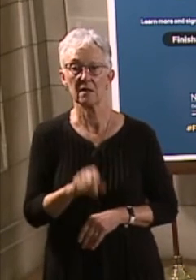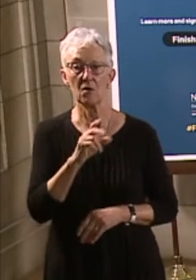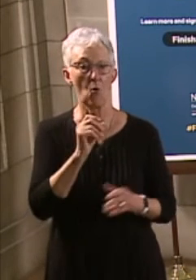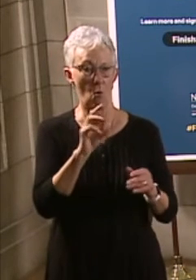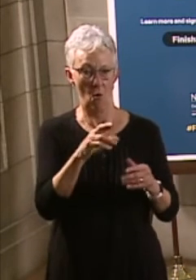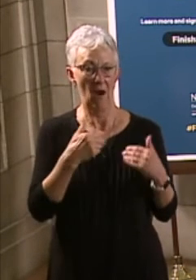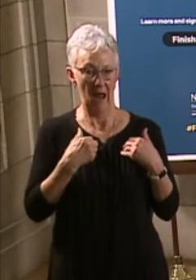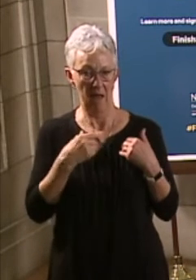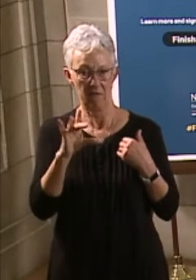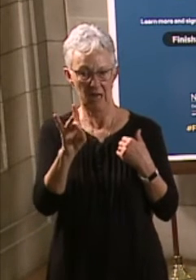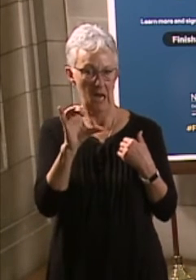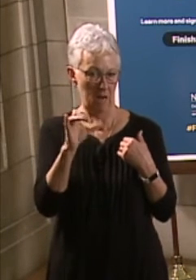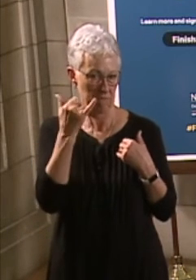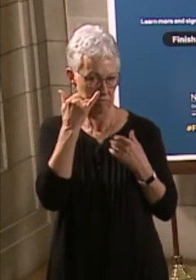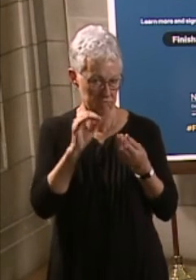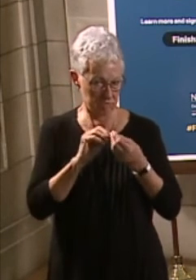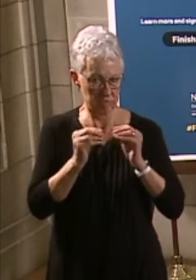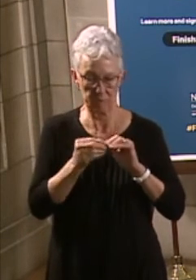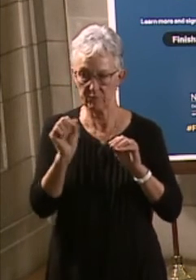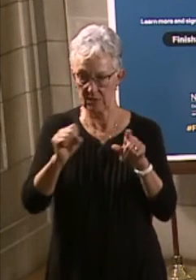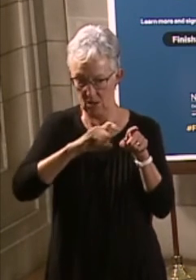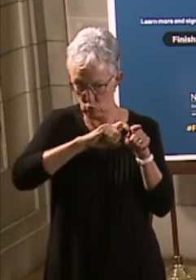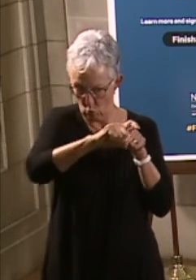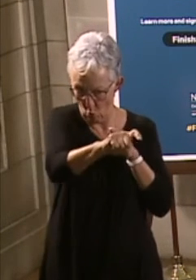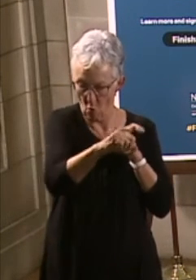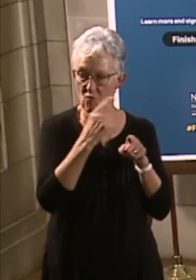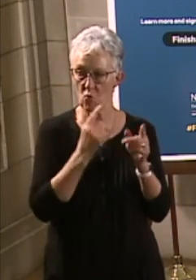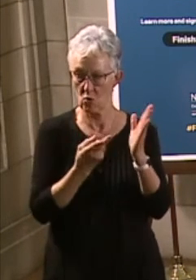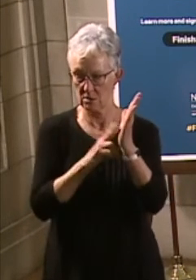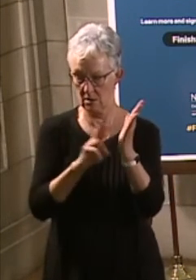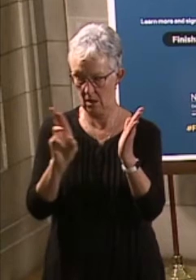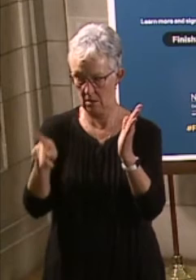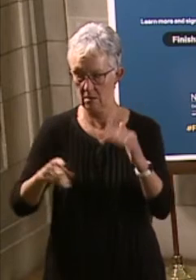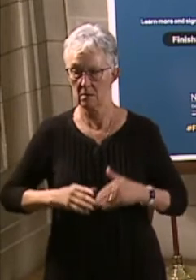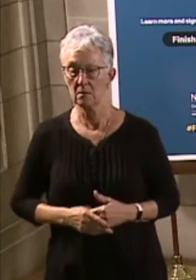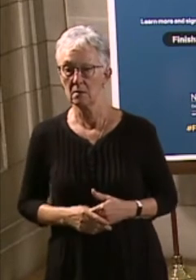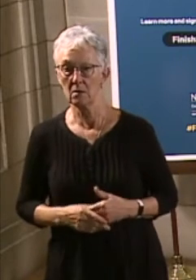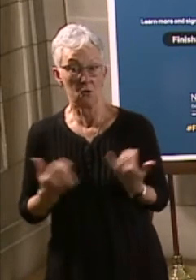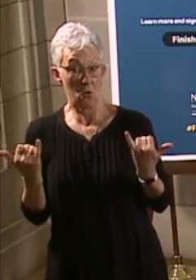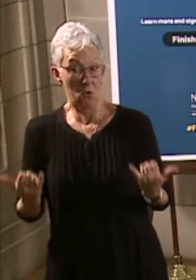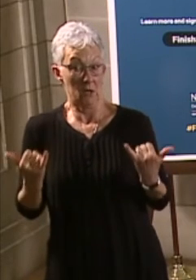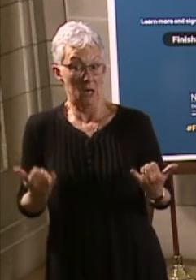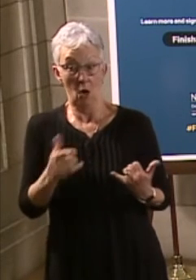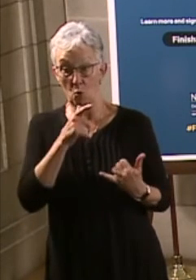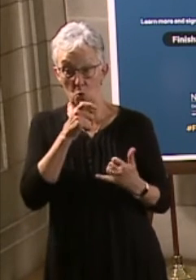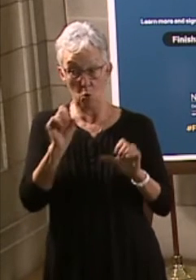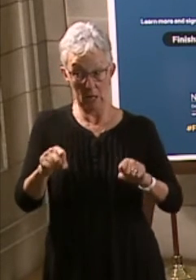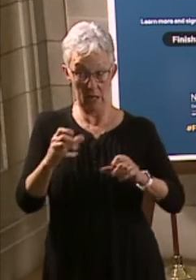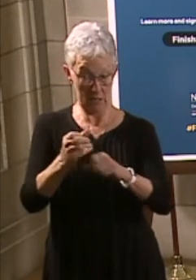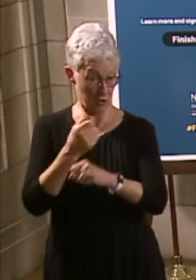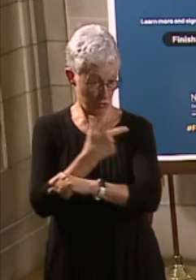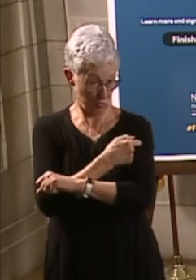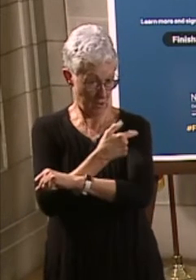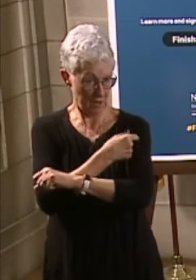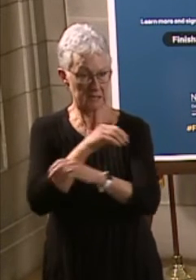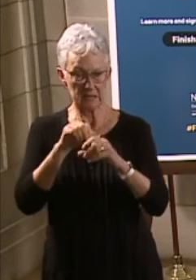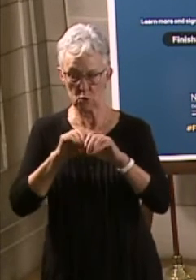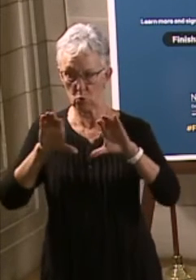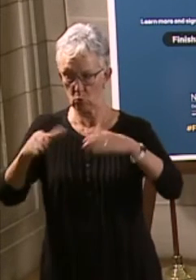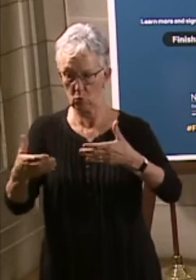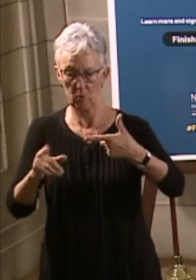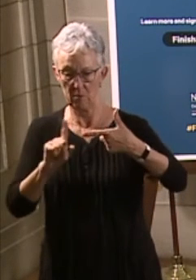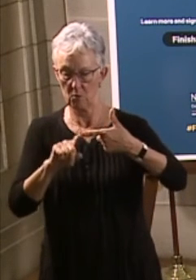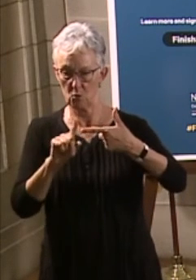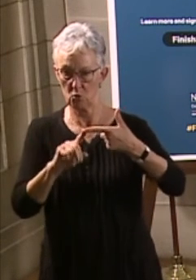1-833-998-2275 to get signed up. We are in phase 2B throughout the entire state, that is open for health departments. So that